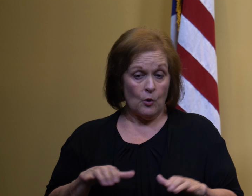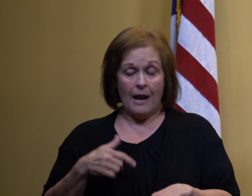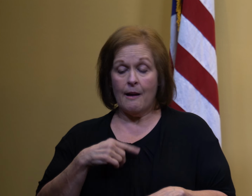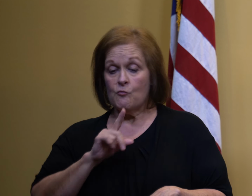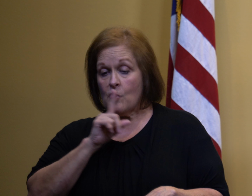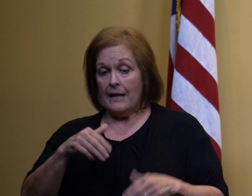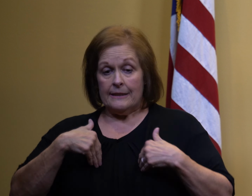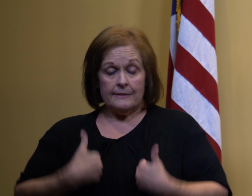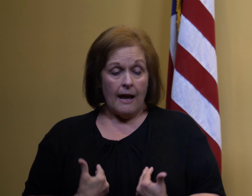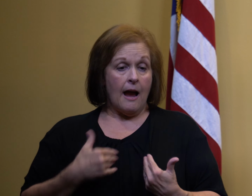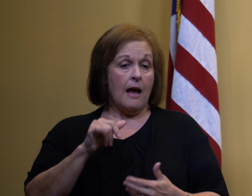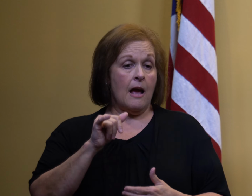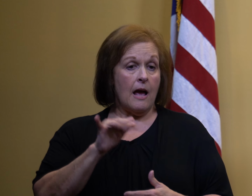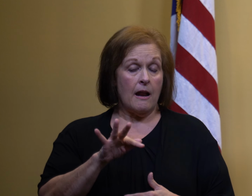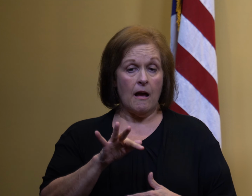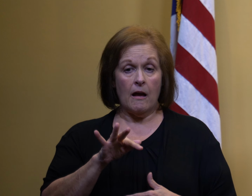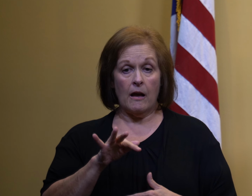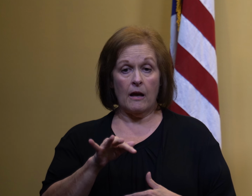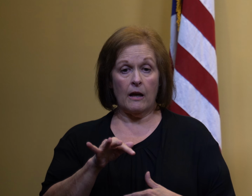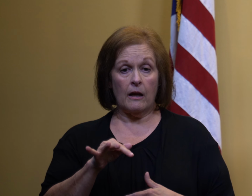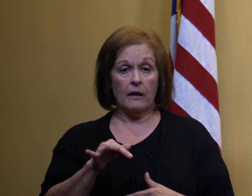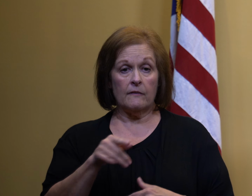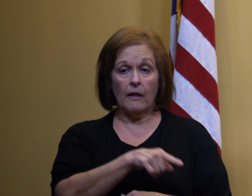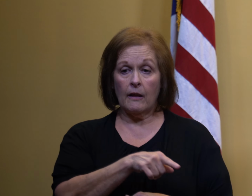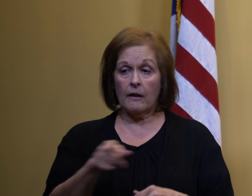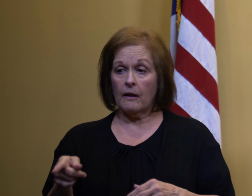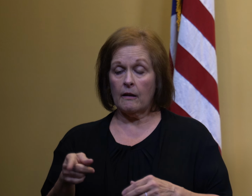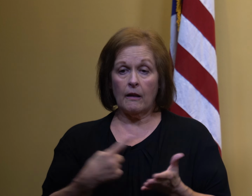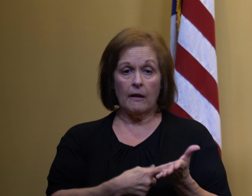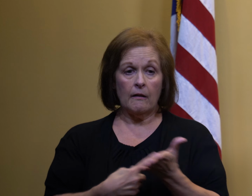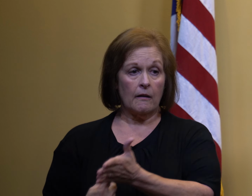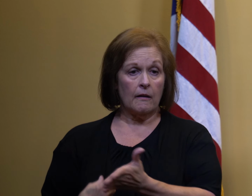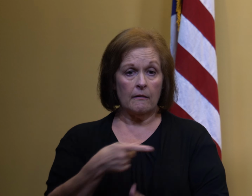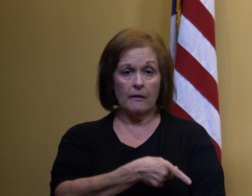really tired of the back and forth, and it's like, you know,